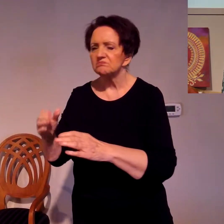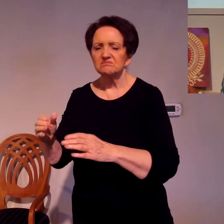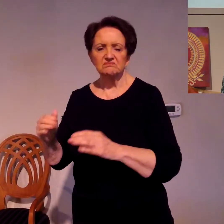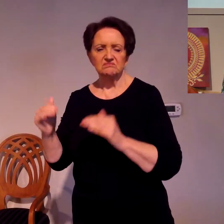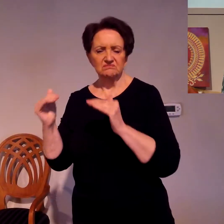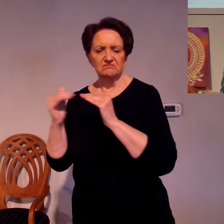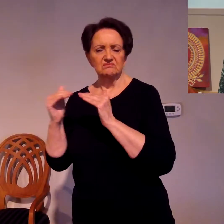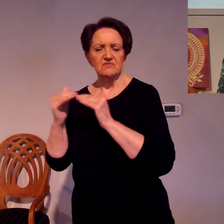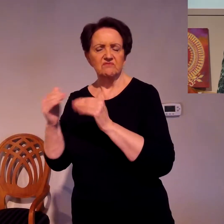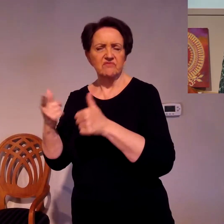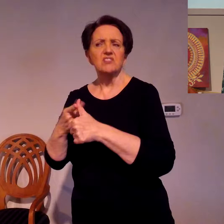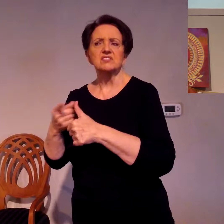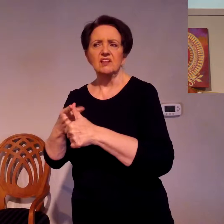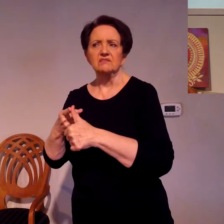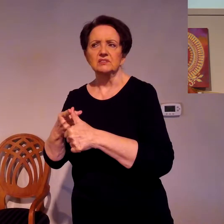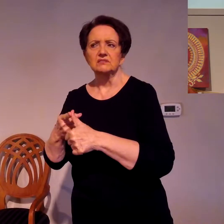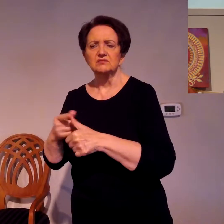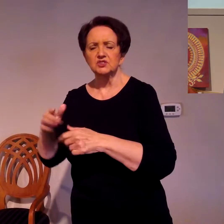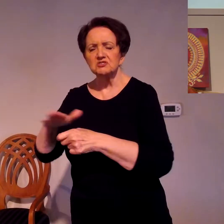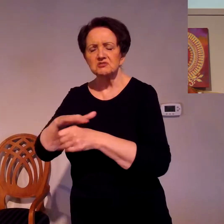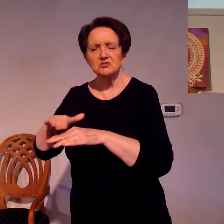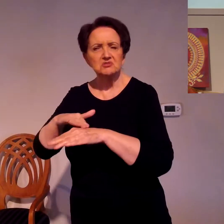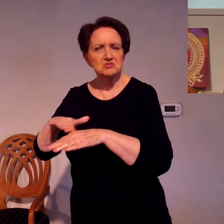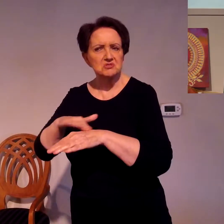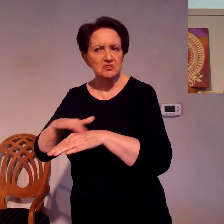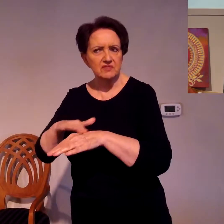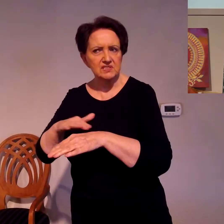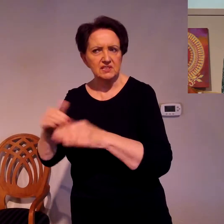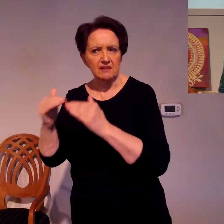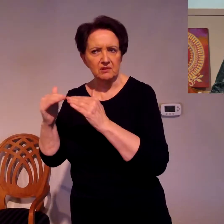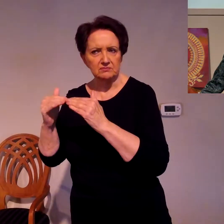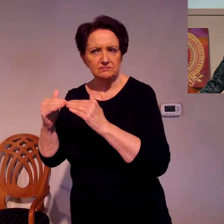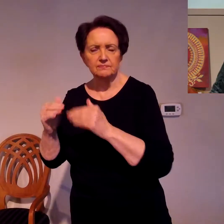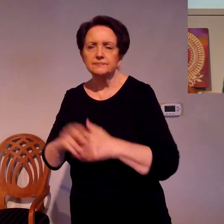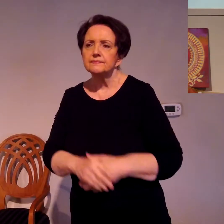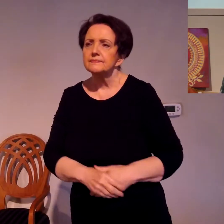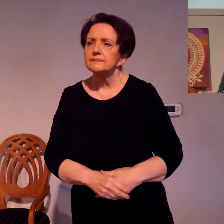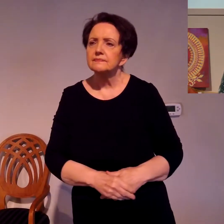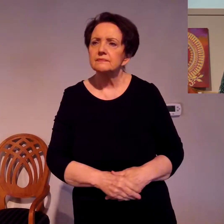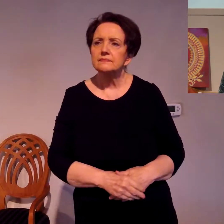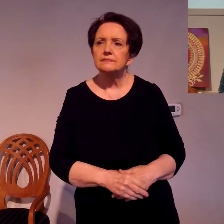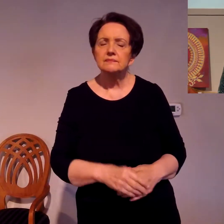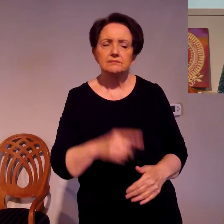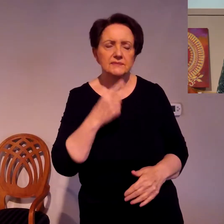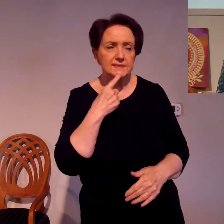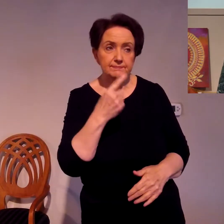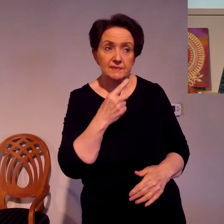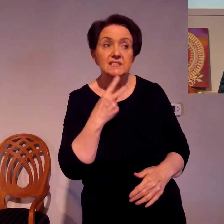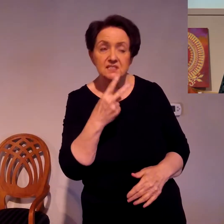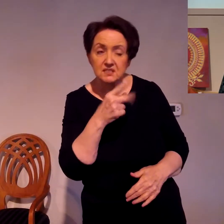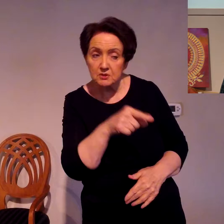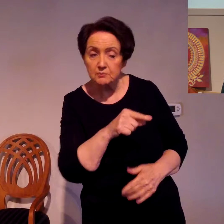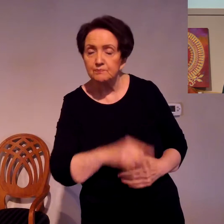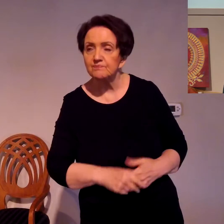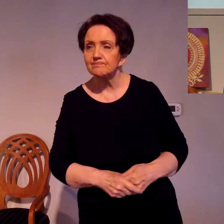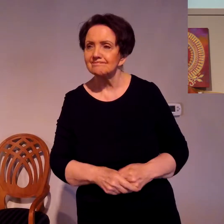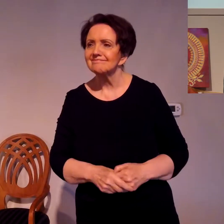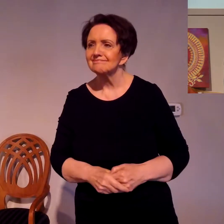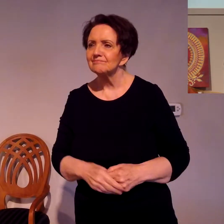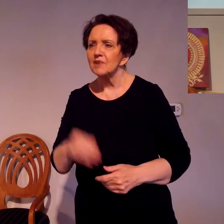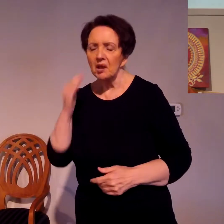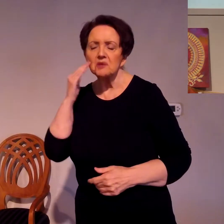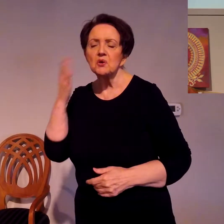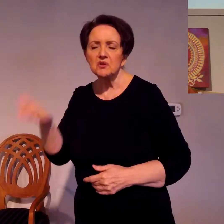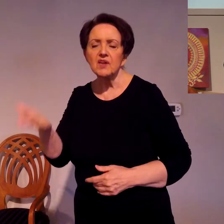it's a very surface level of communication. And basically it says, I see you. I